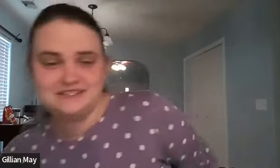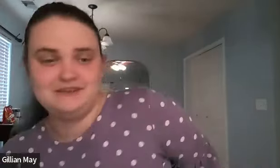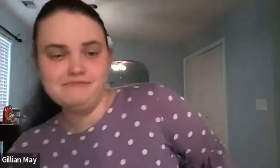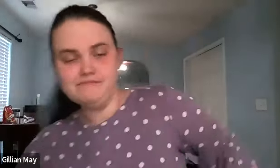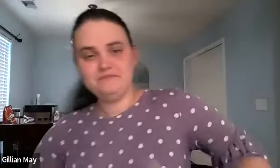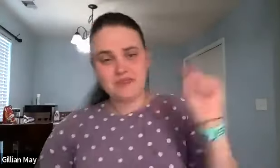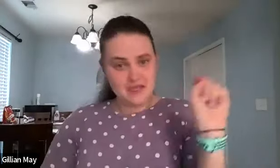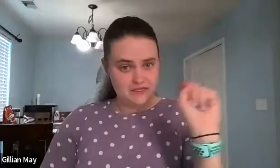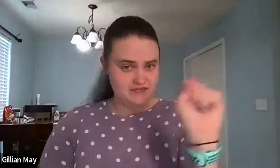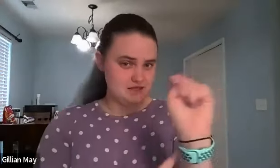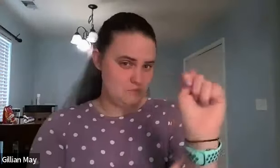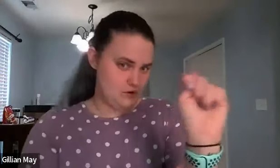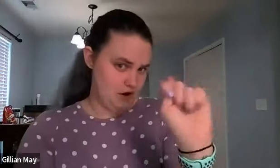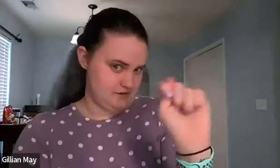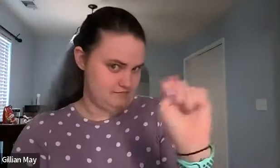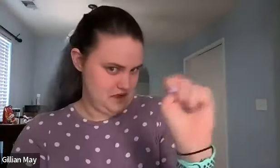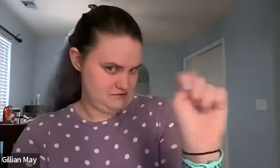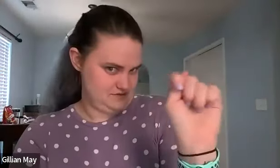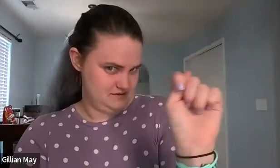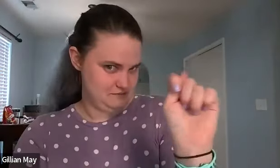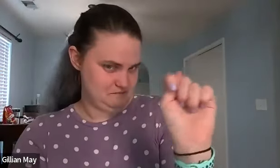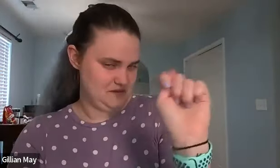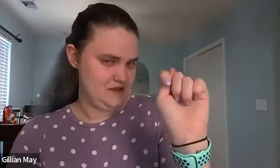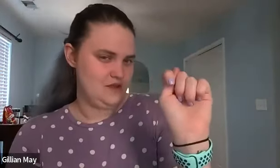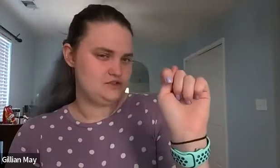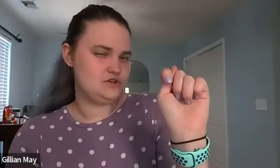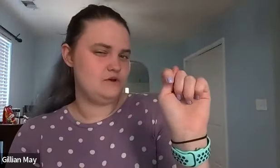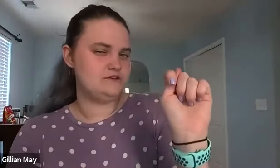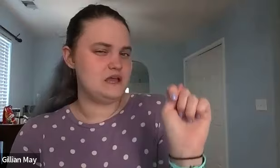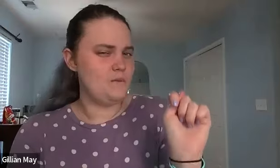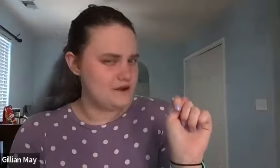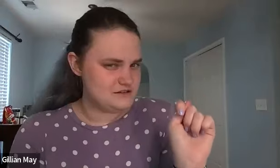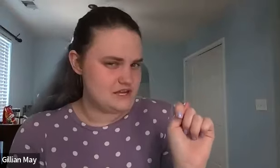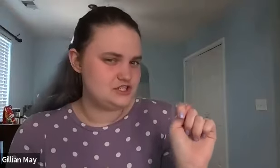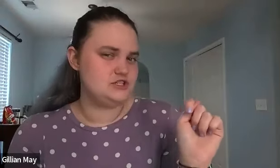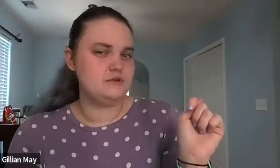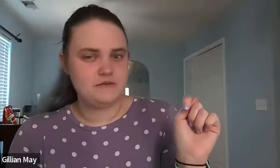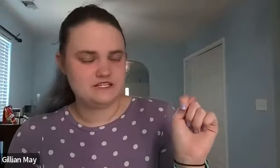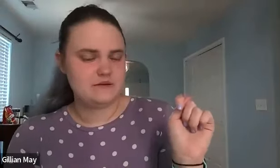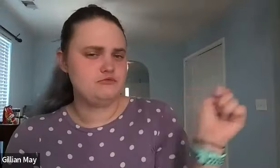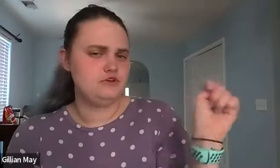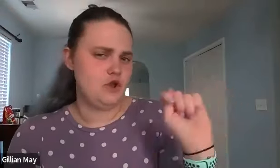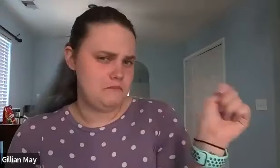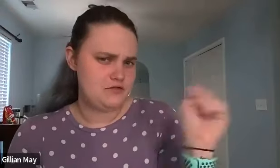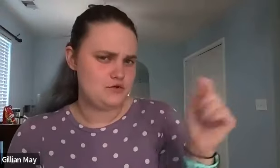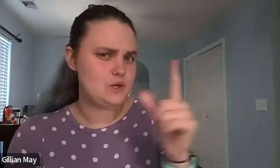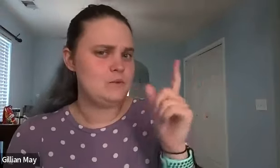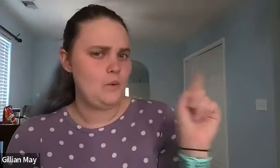So this is our more common bathroom sign though. So if you're saying, where's the restroom or where's the bathroom, you'd go bathroom,